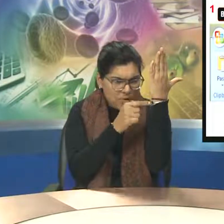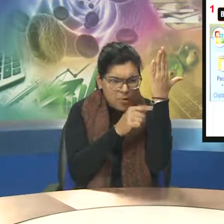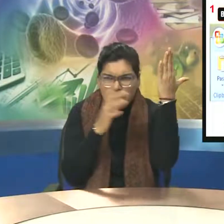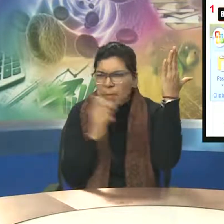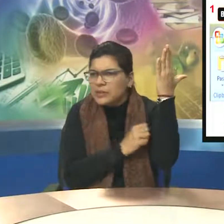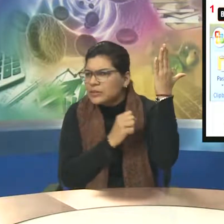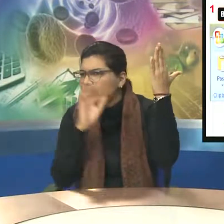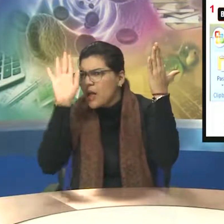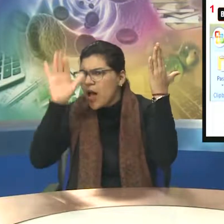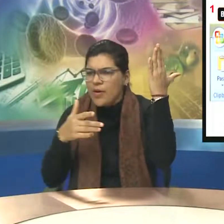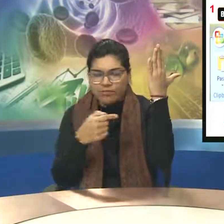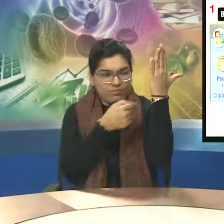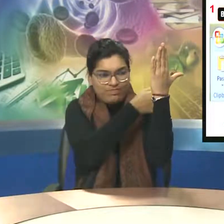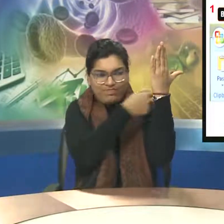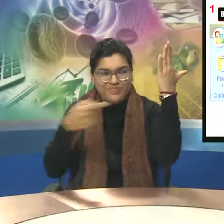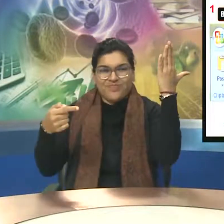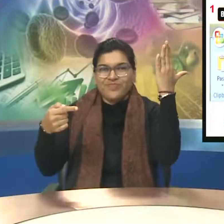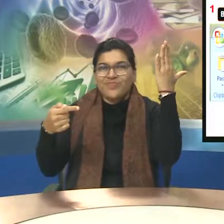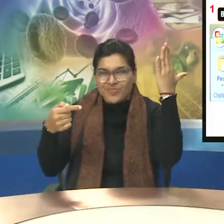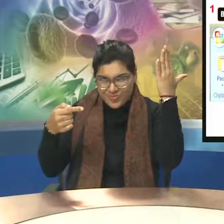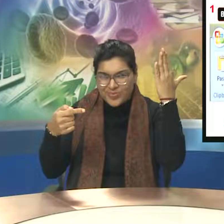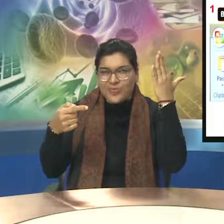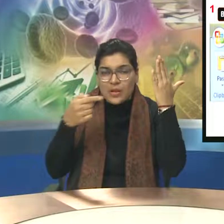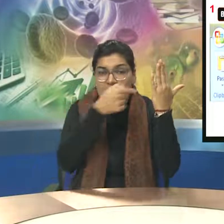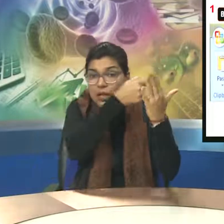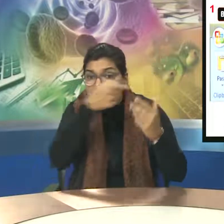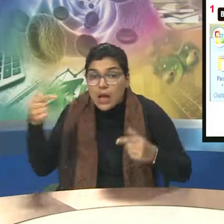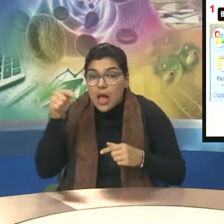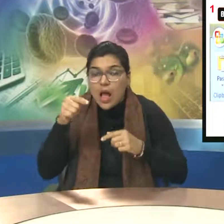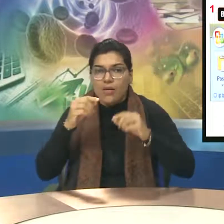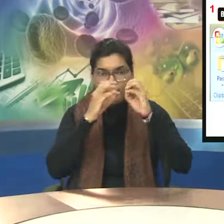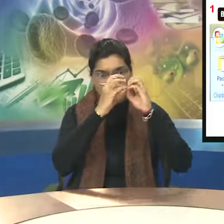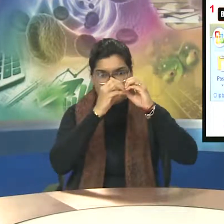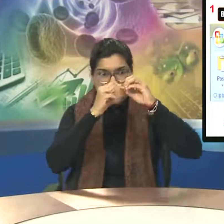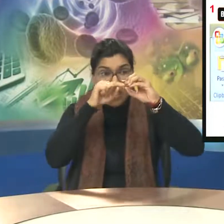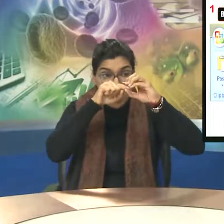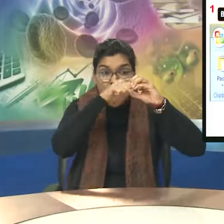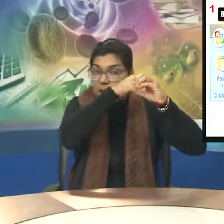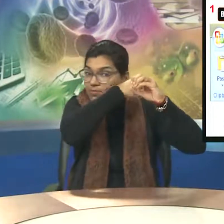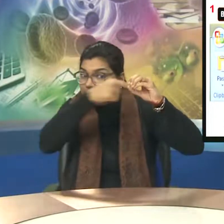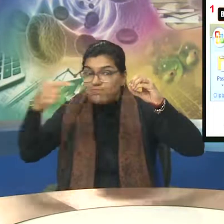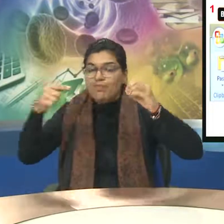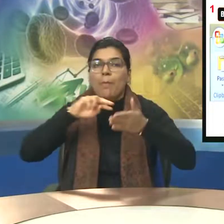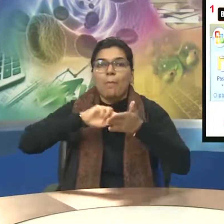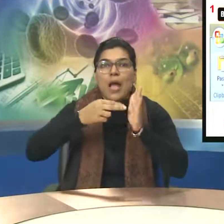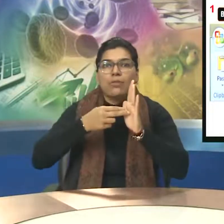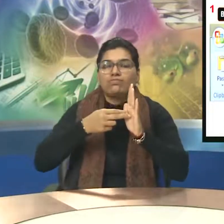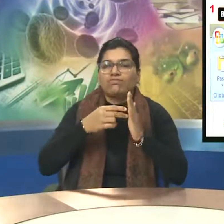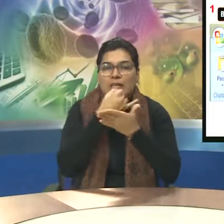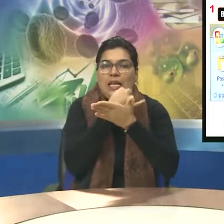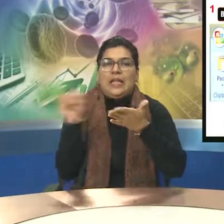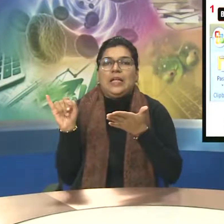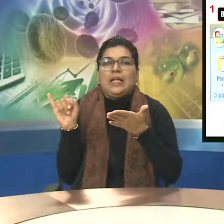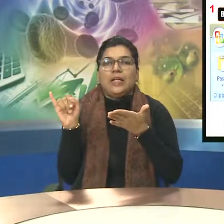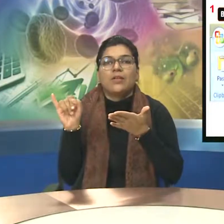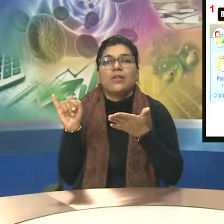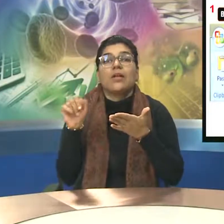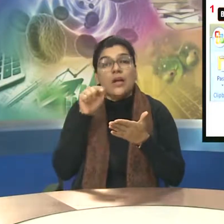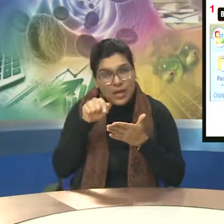name of a person. How we can identify the person in the list has